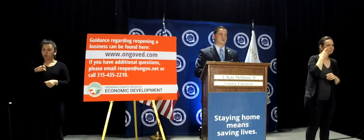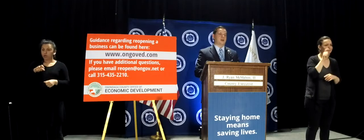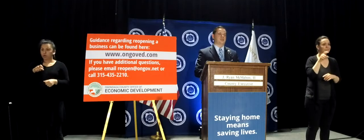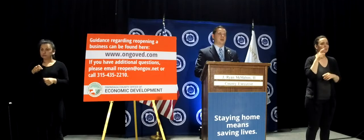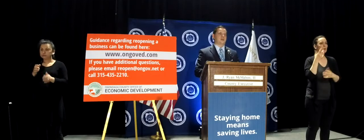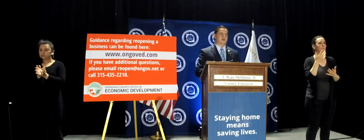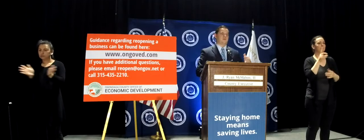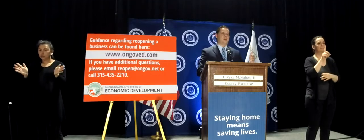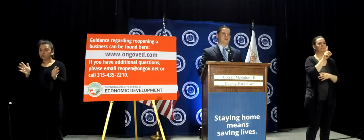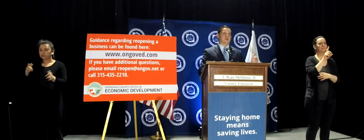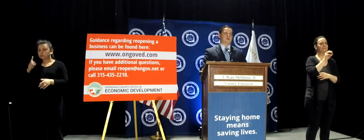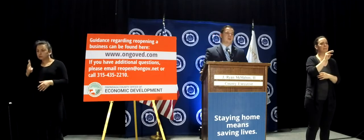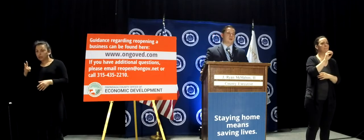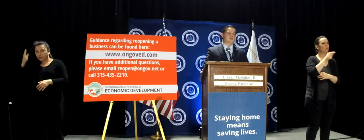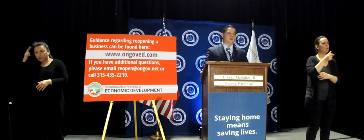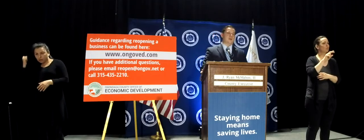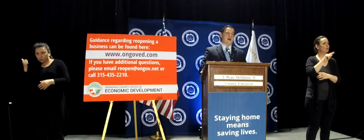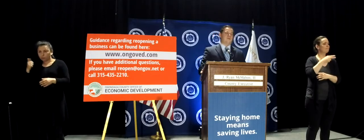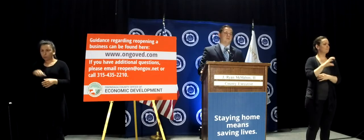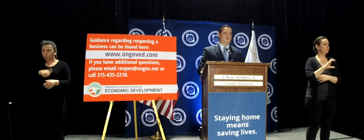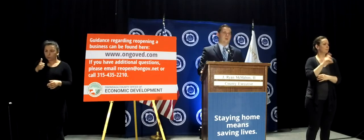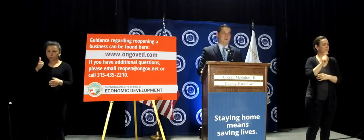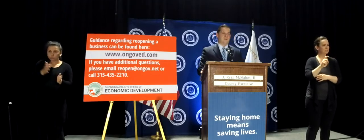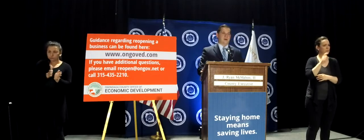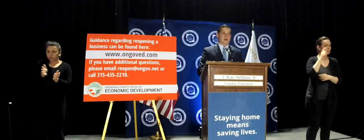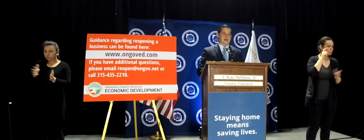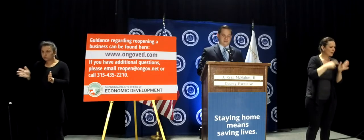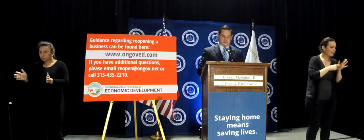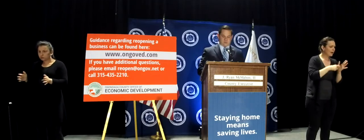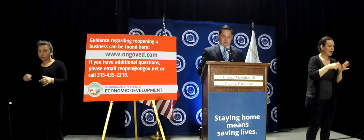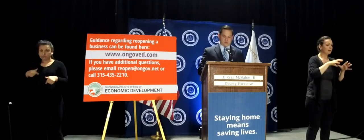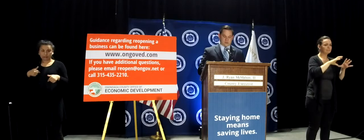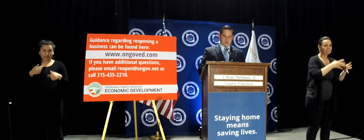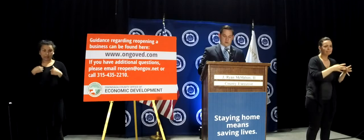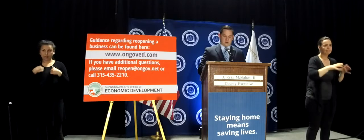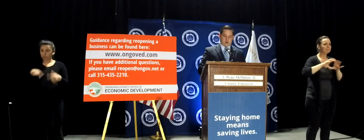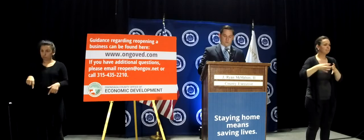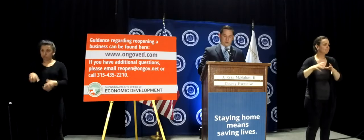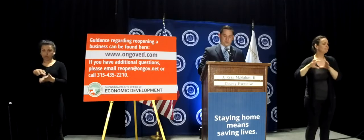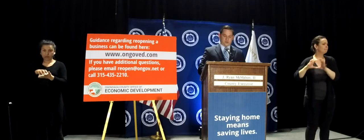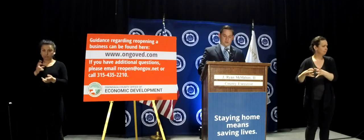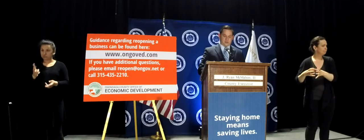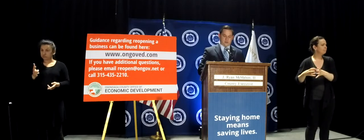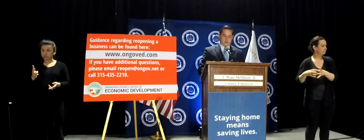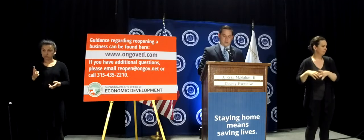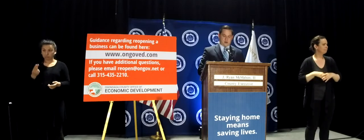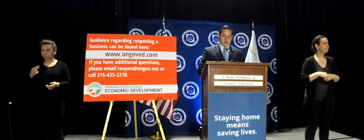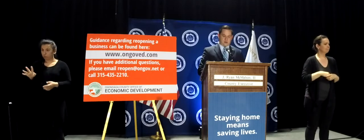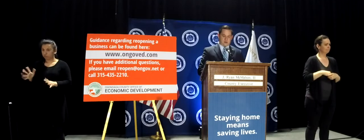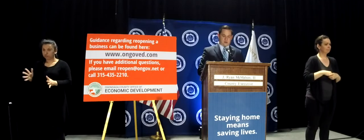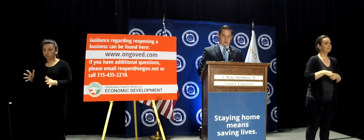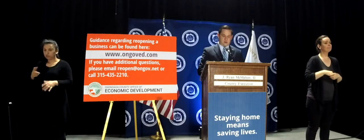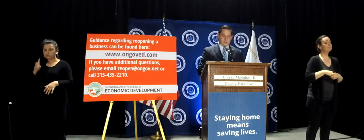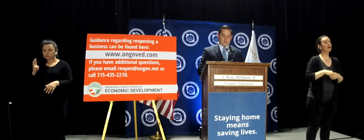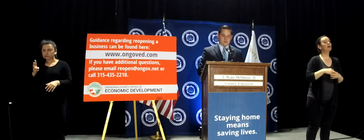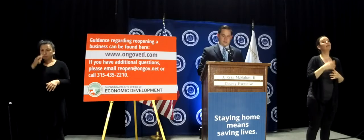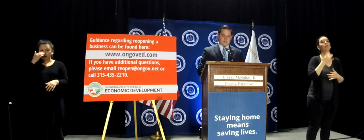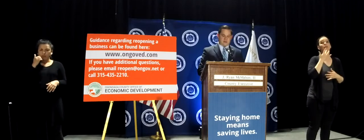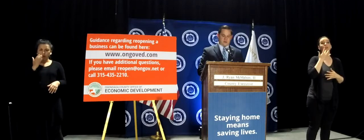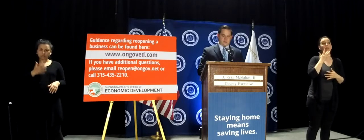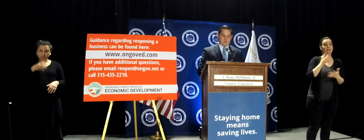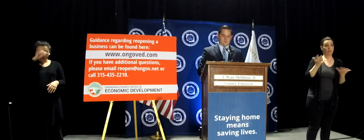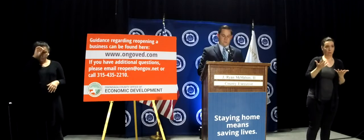So we try to share that information so that everybody has that information. Fortunately,